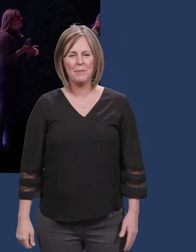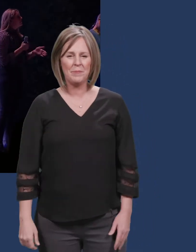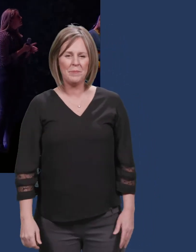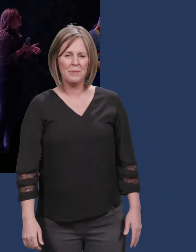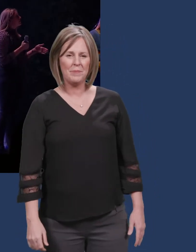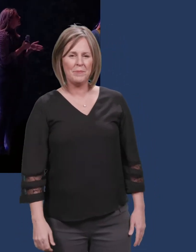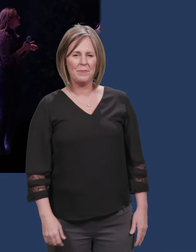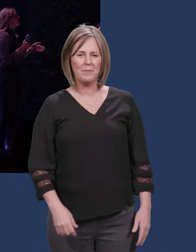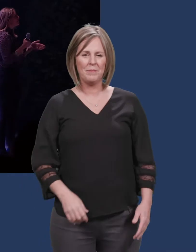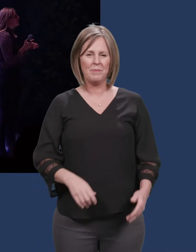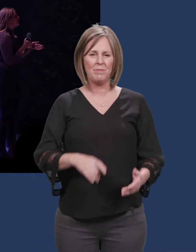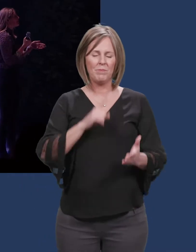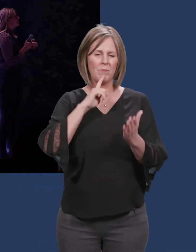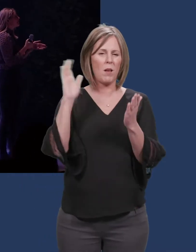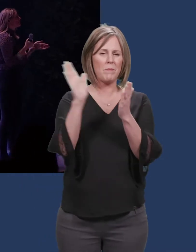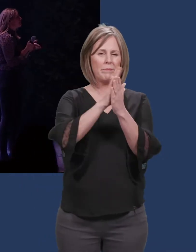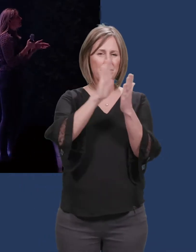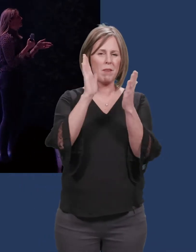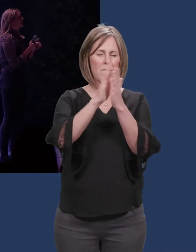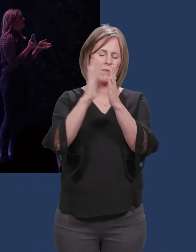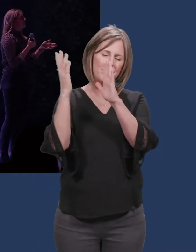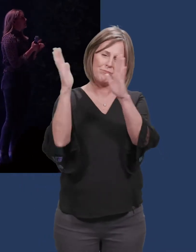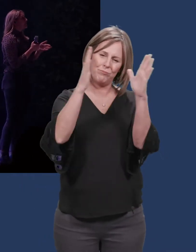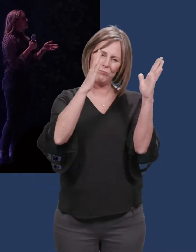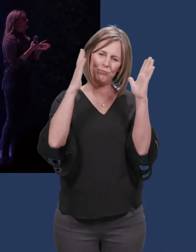art. Worship God.